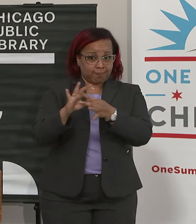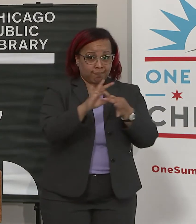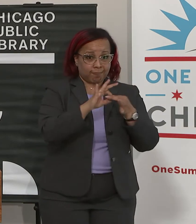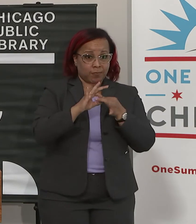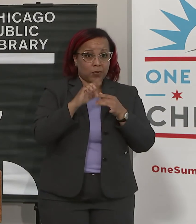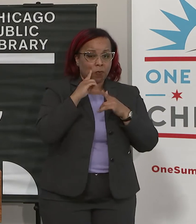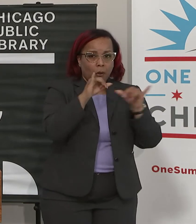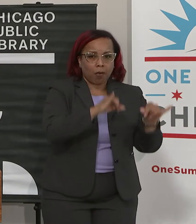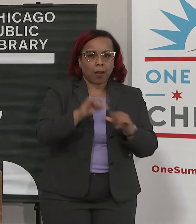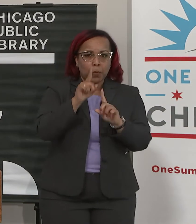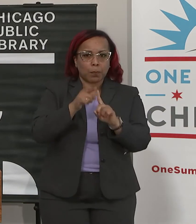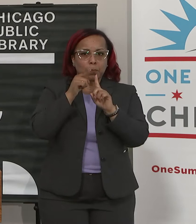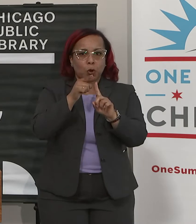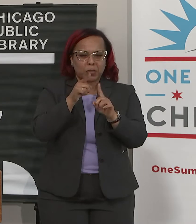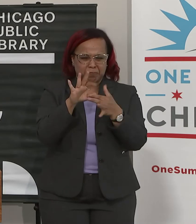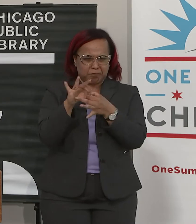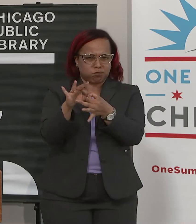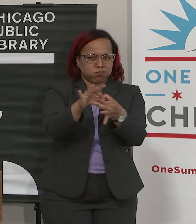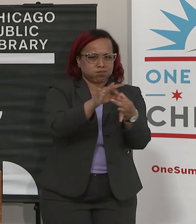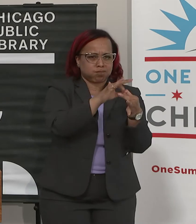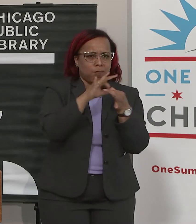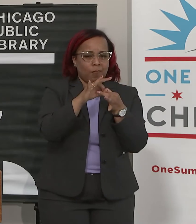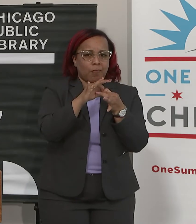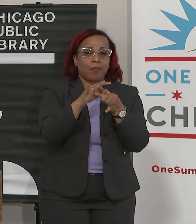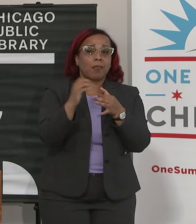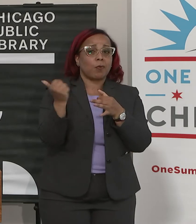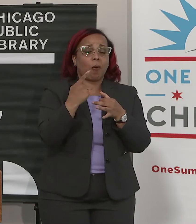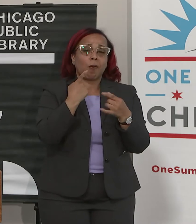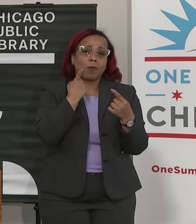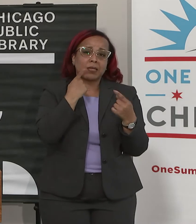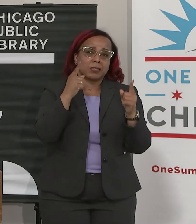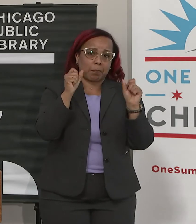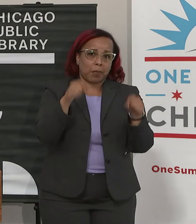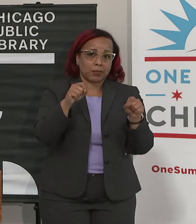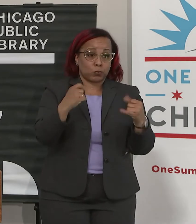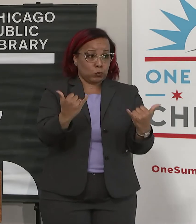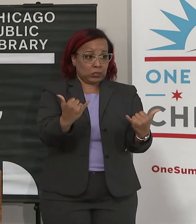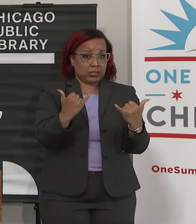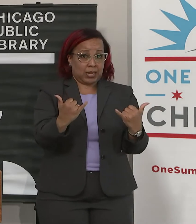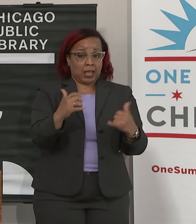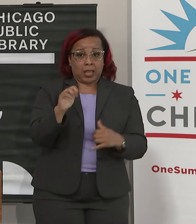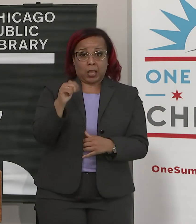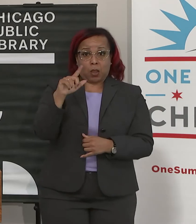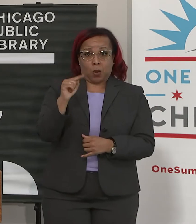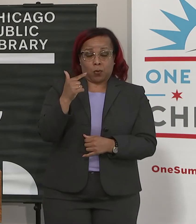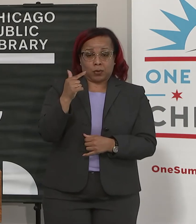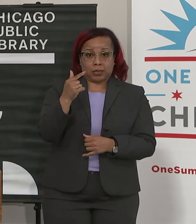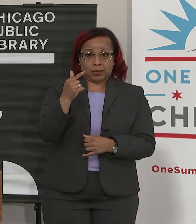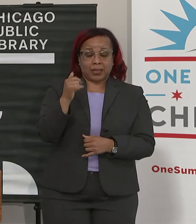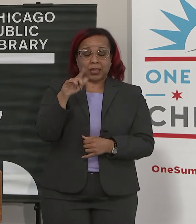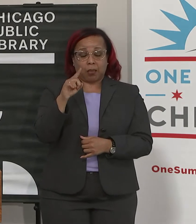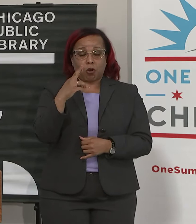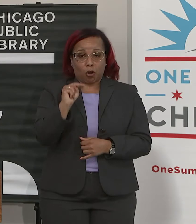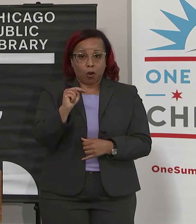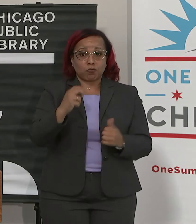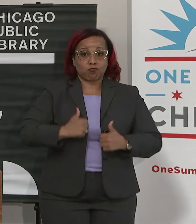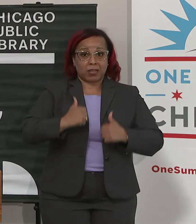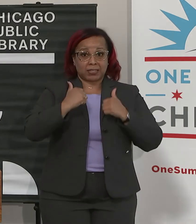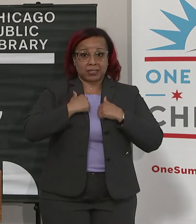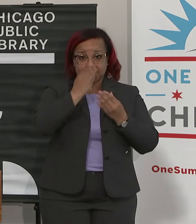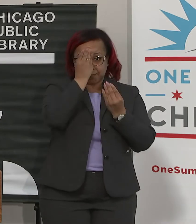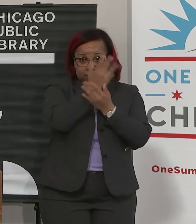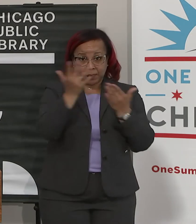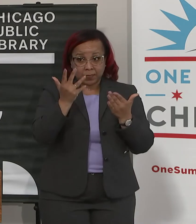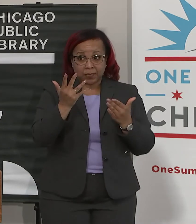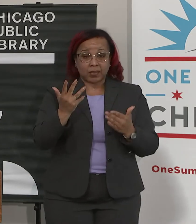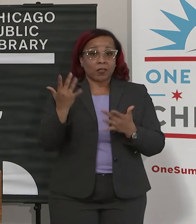common purpose, the bond is formed and all is possible. So today, Altgeld Garden residents, I can say